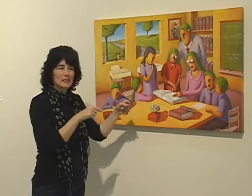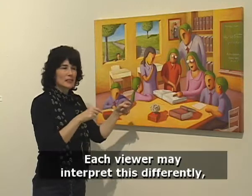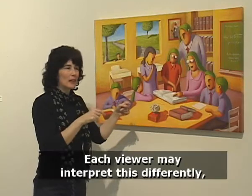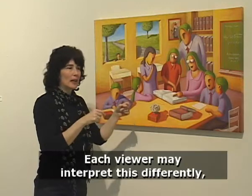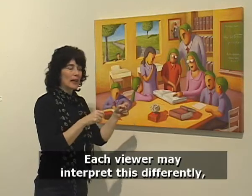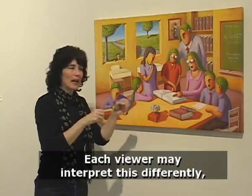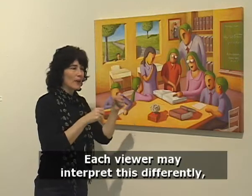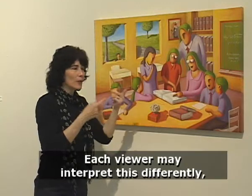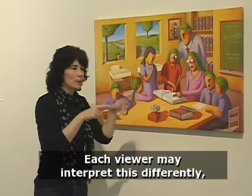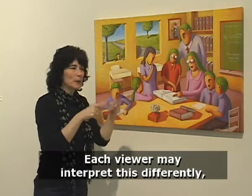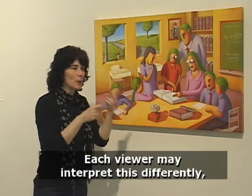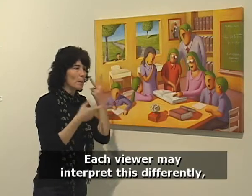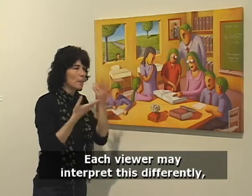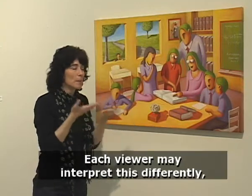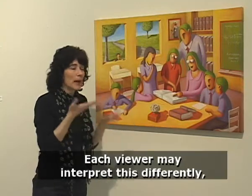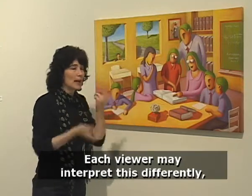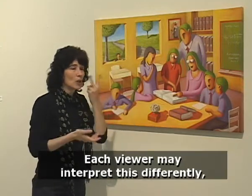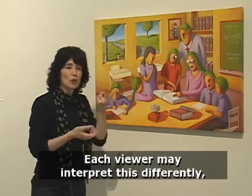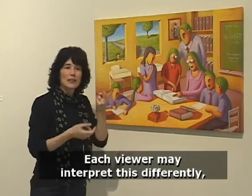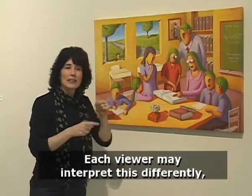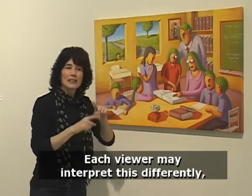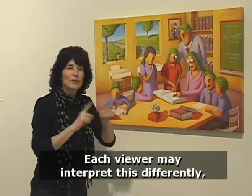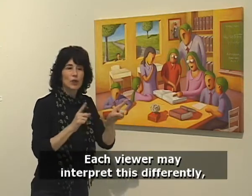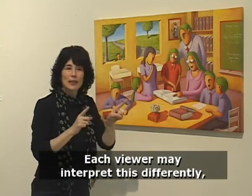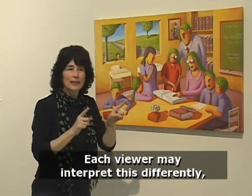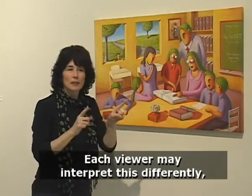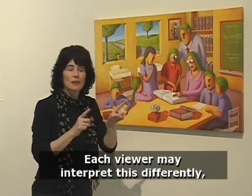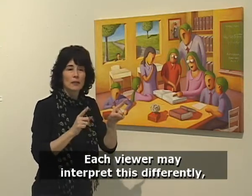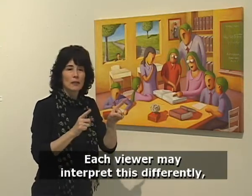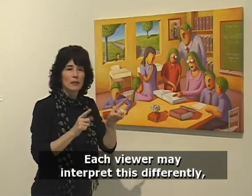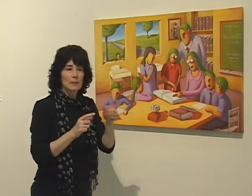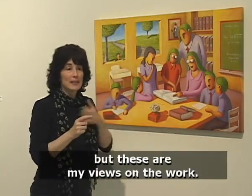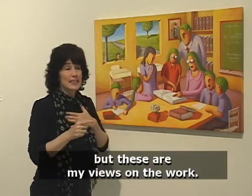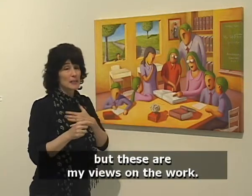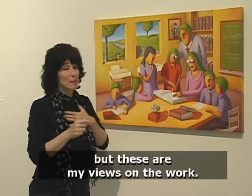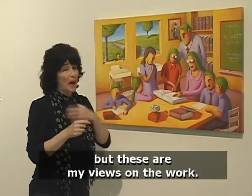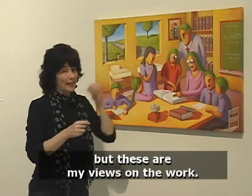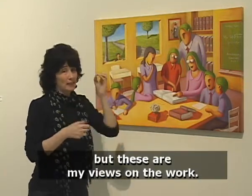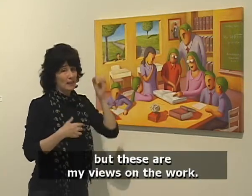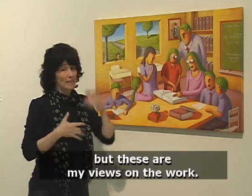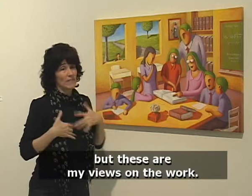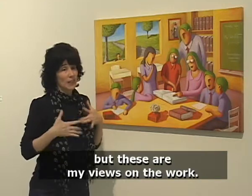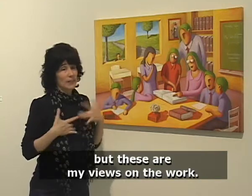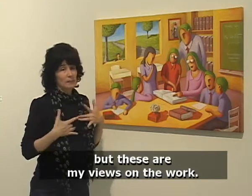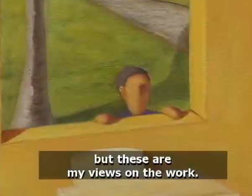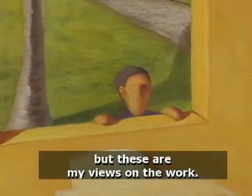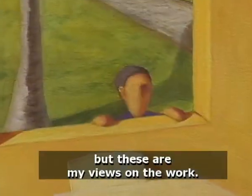Each viewer may interpret this differently, but these are my views on the work.